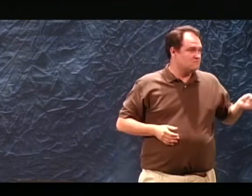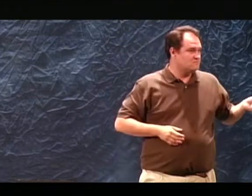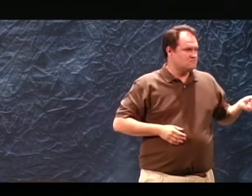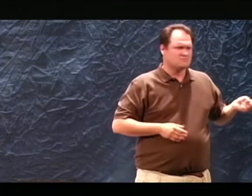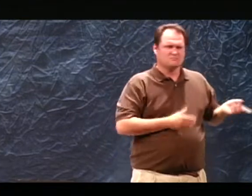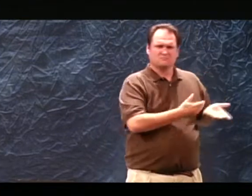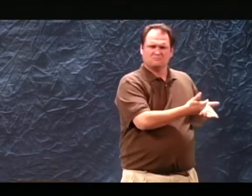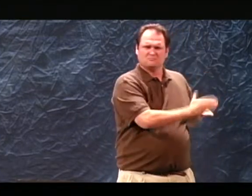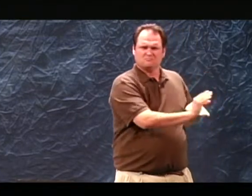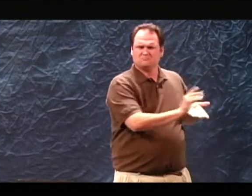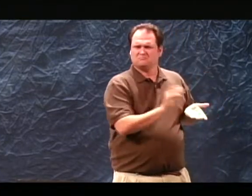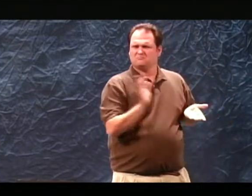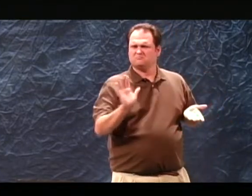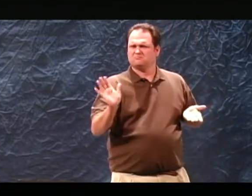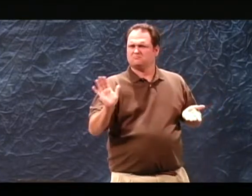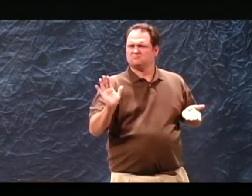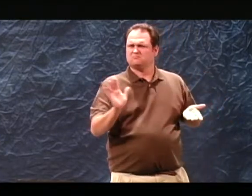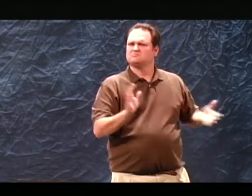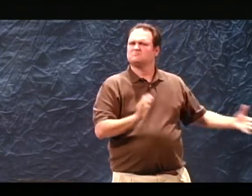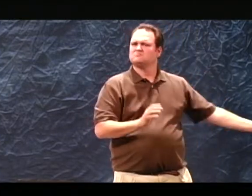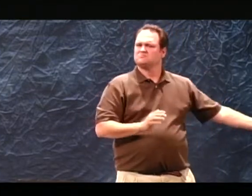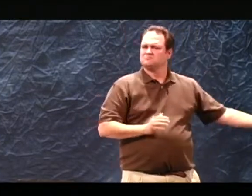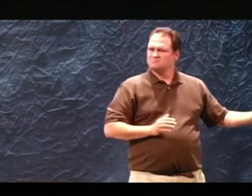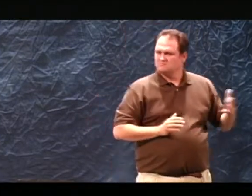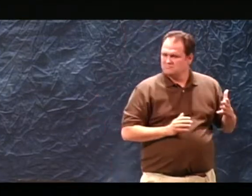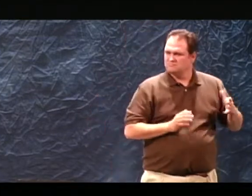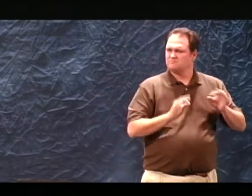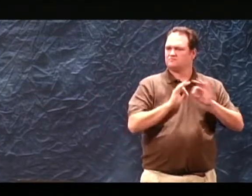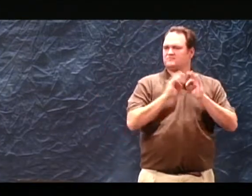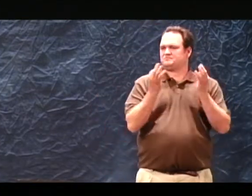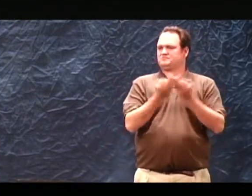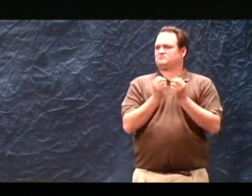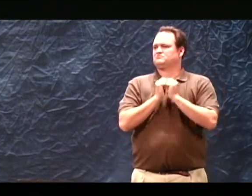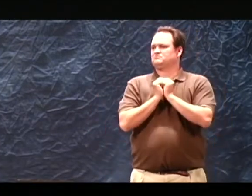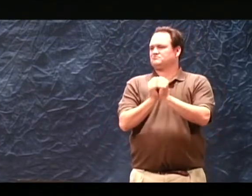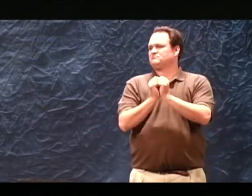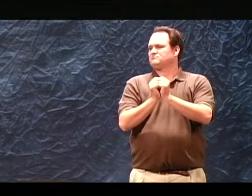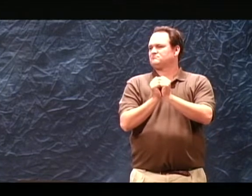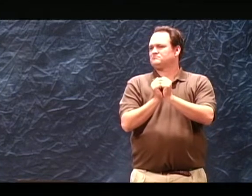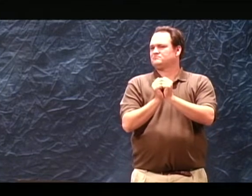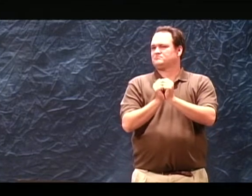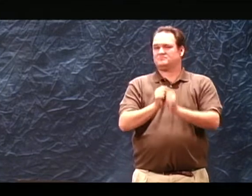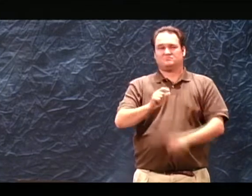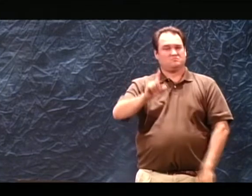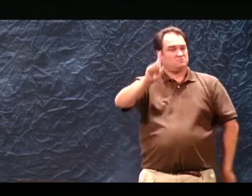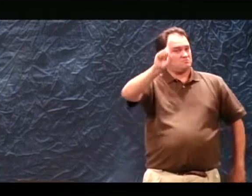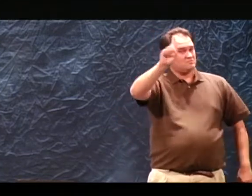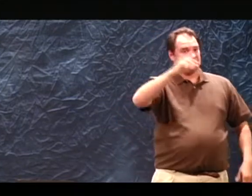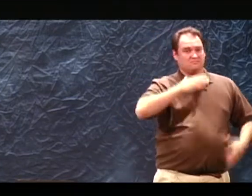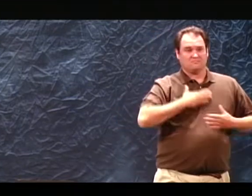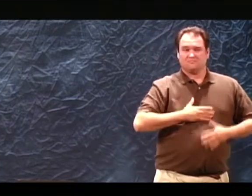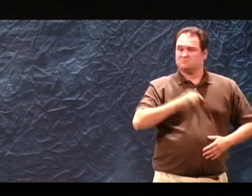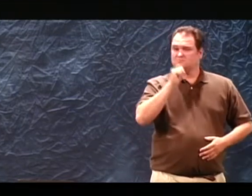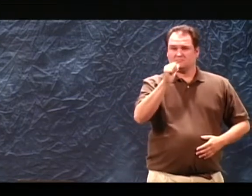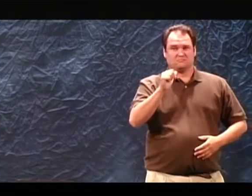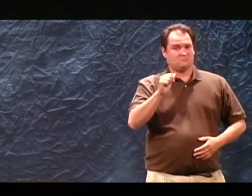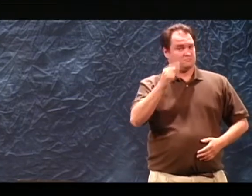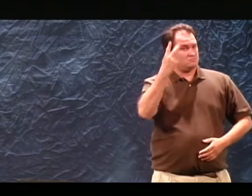who seem to be a little bit off they are just as important part of the body of christ as